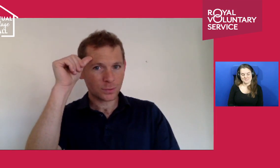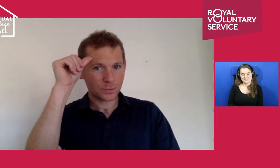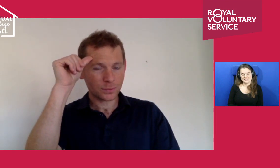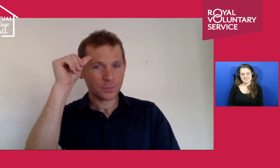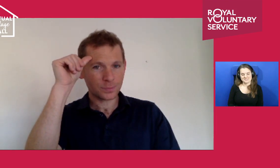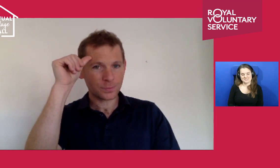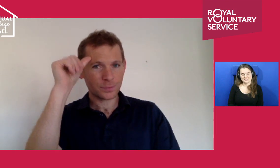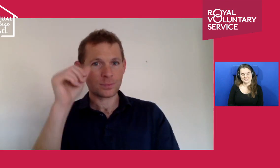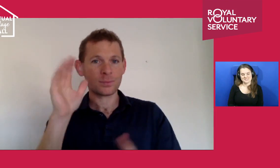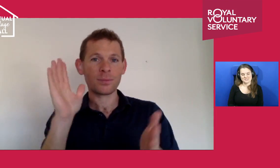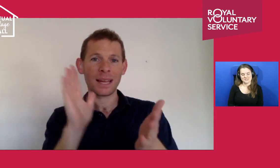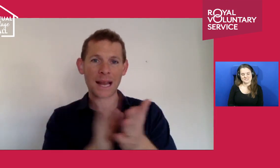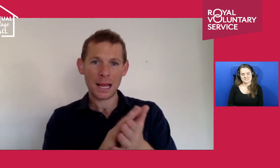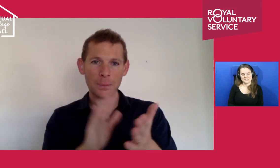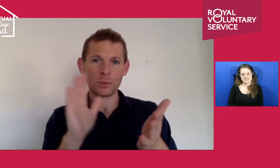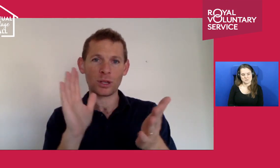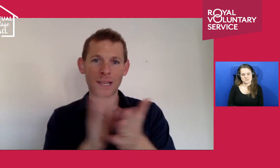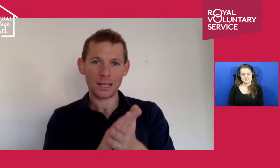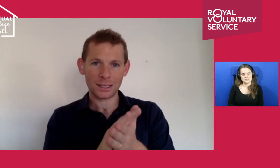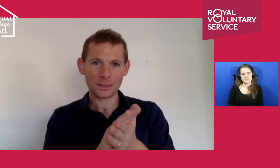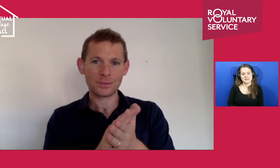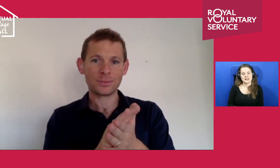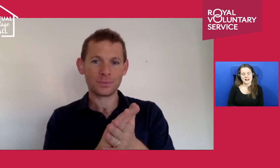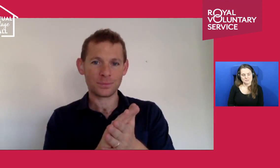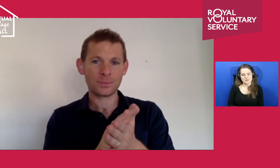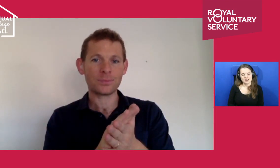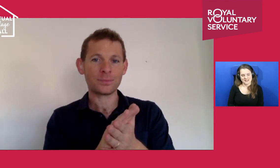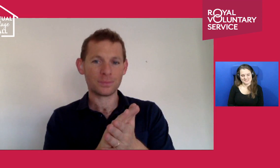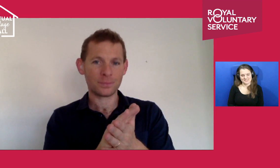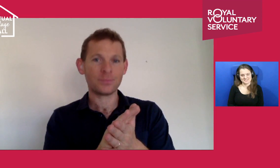no. So these are the signs that we do. Clap your hands.